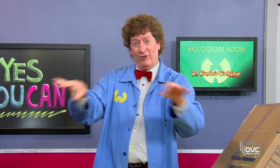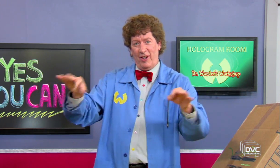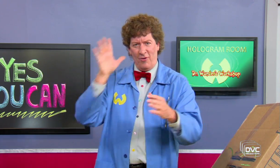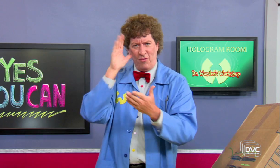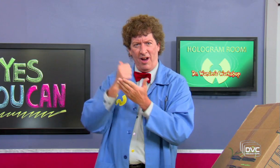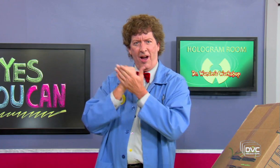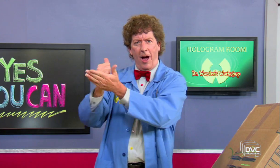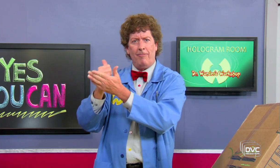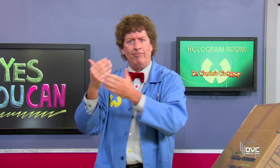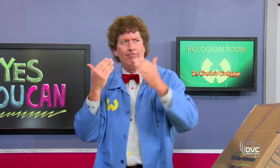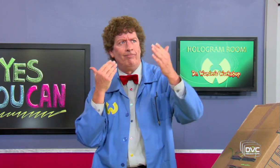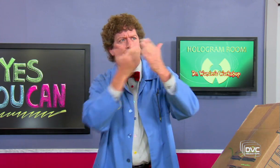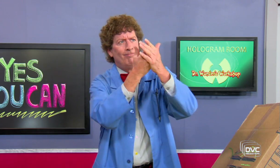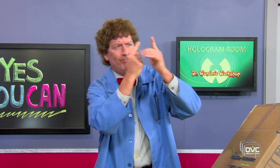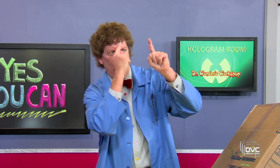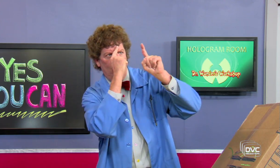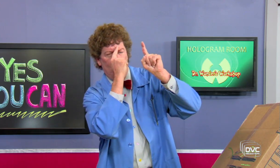him reach his goal.